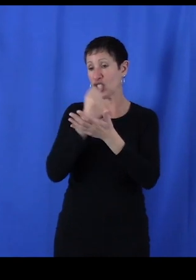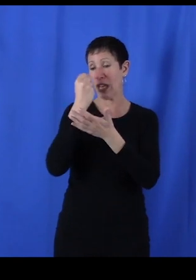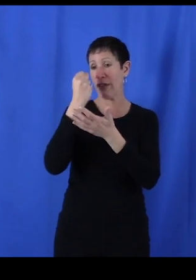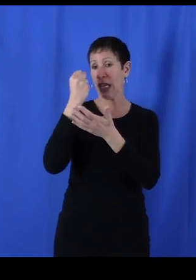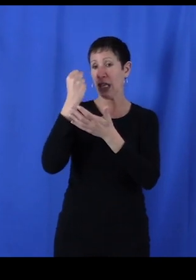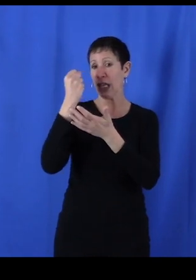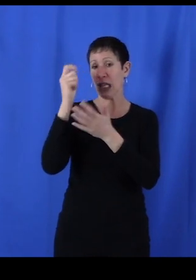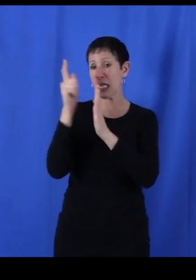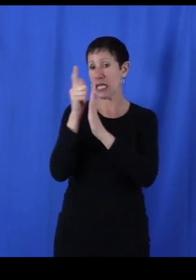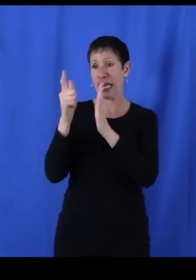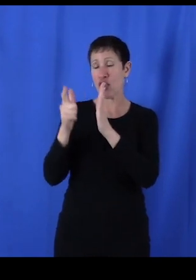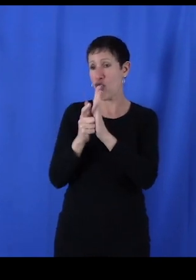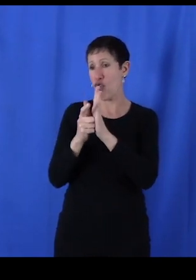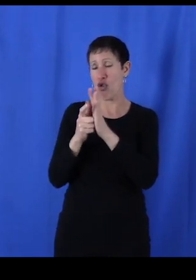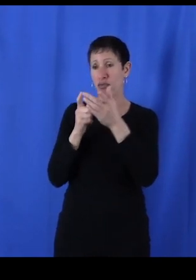legally,